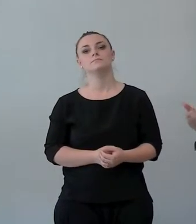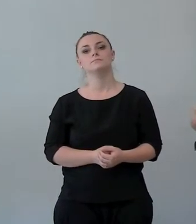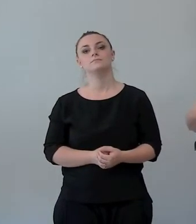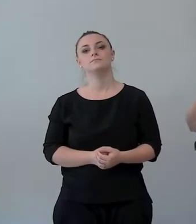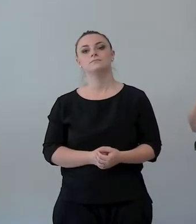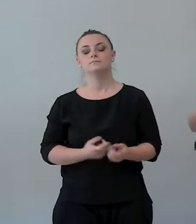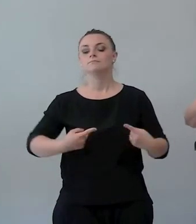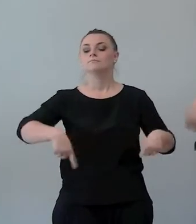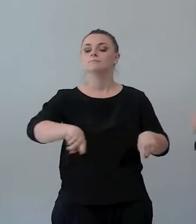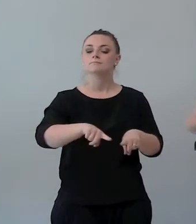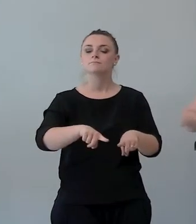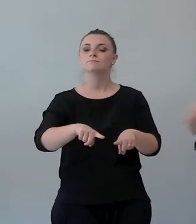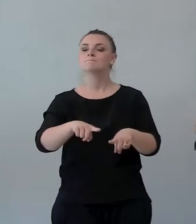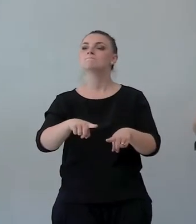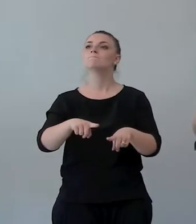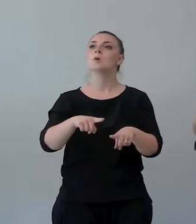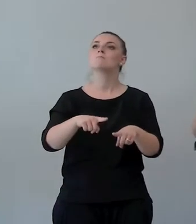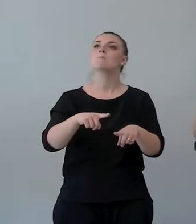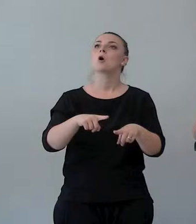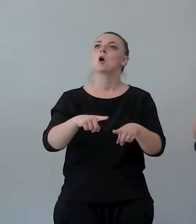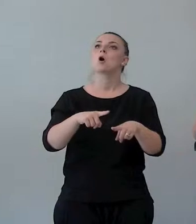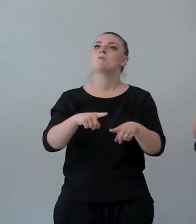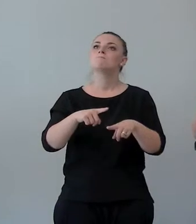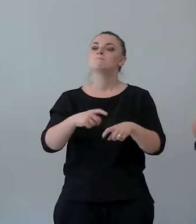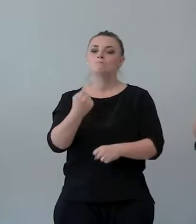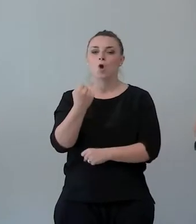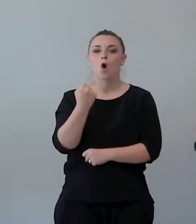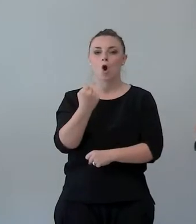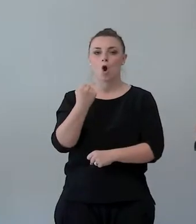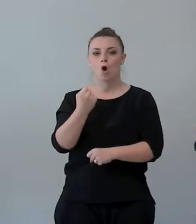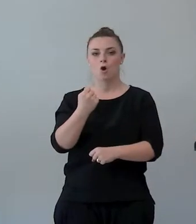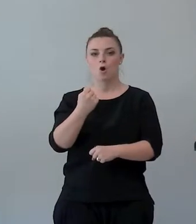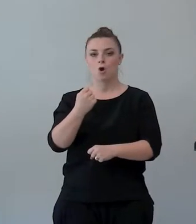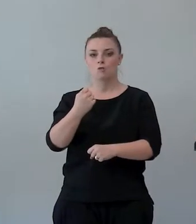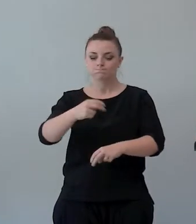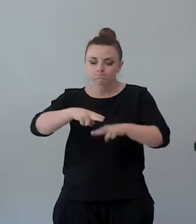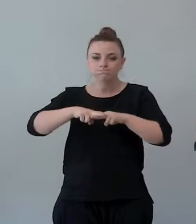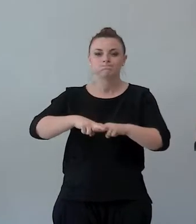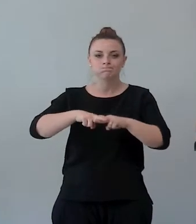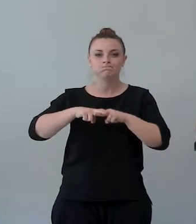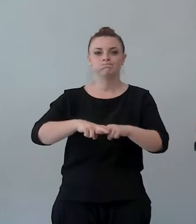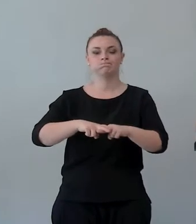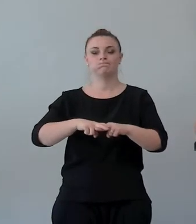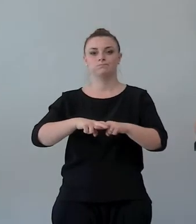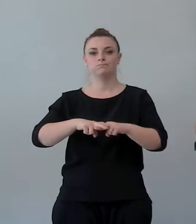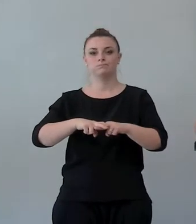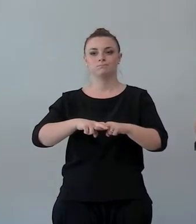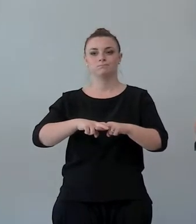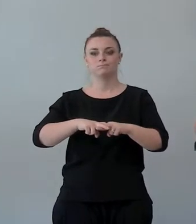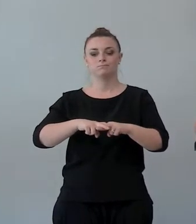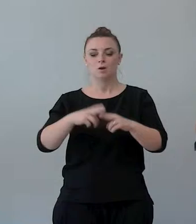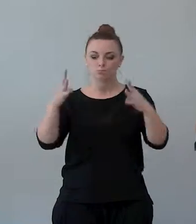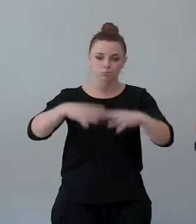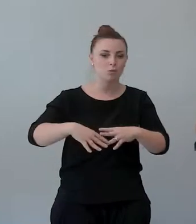Dobbiamo essere saldi, incrollabili, sempre abbondanti nell'opera. We need to be firm,